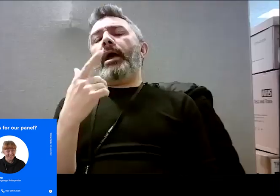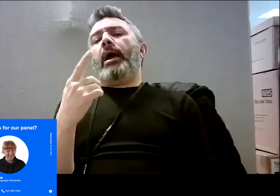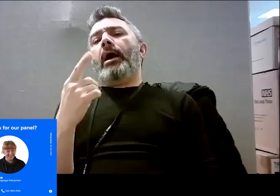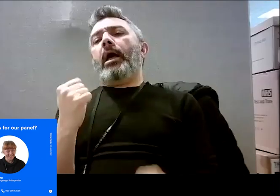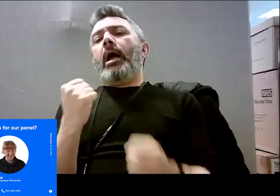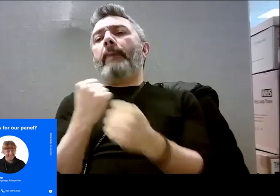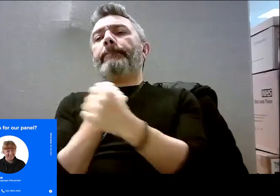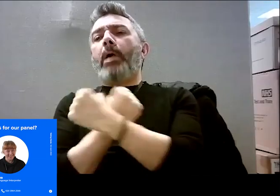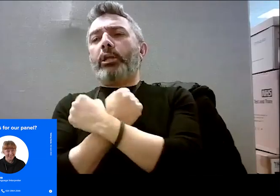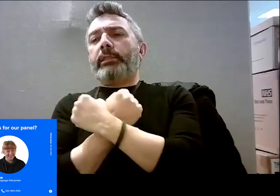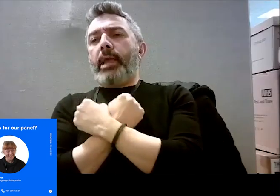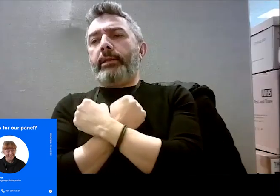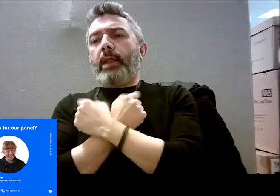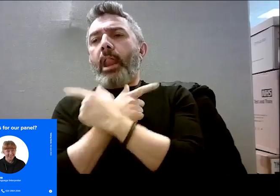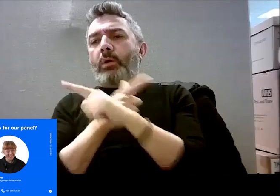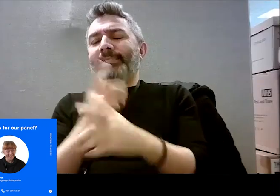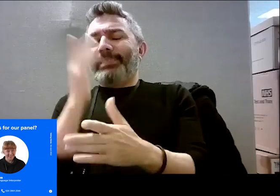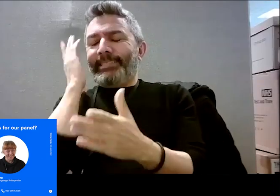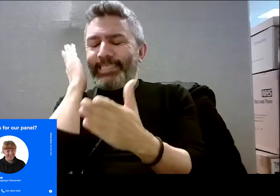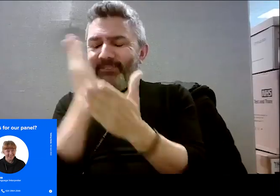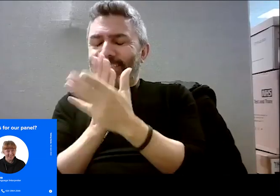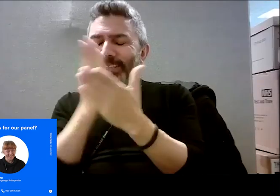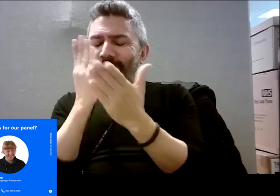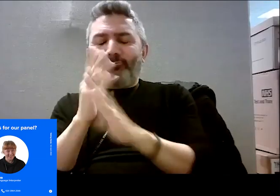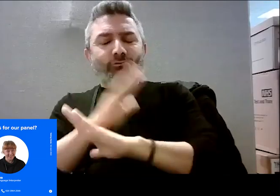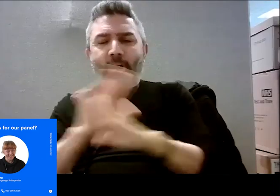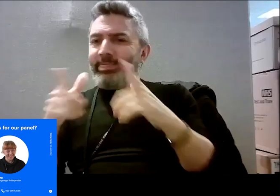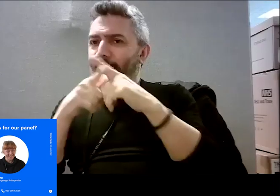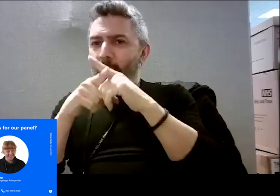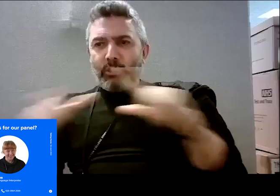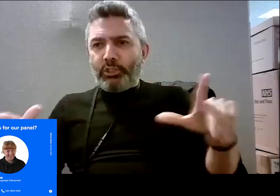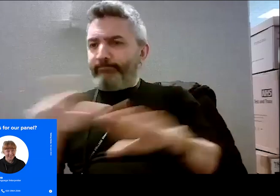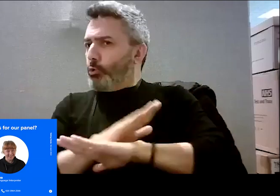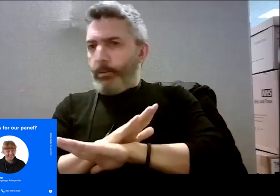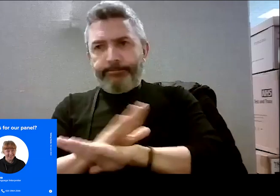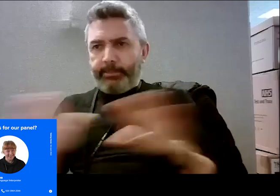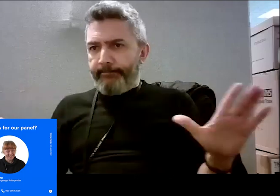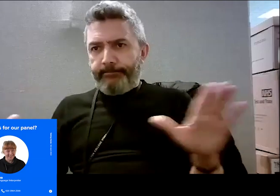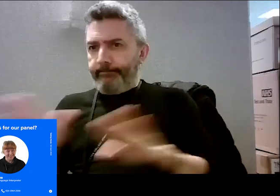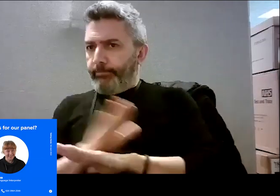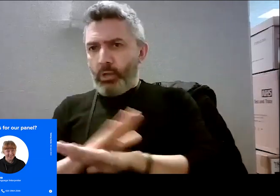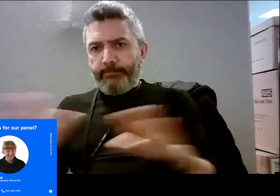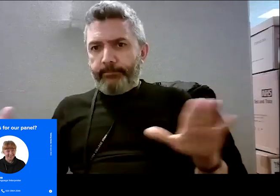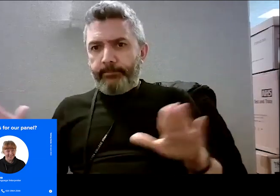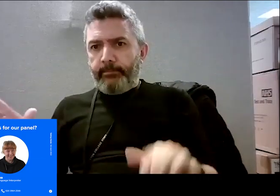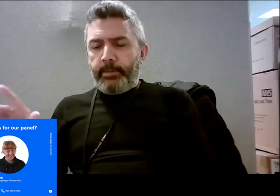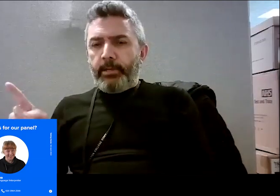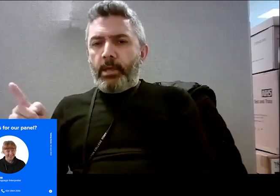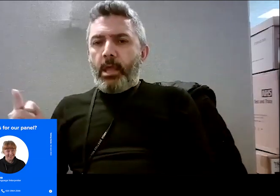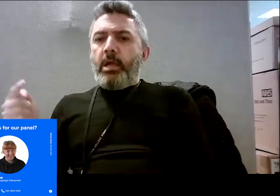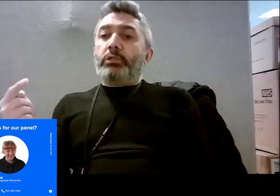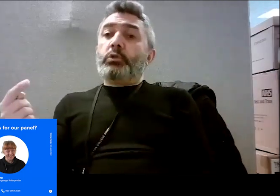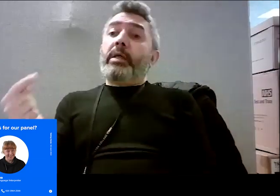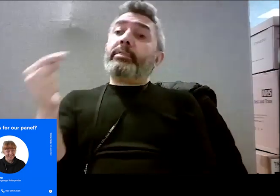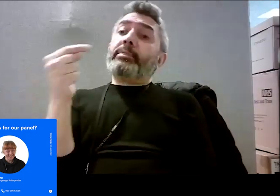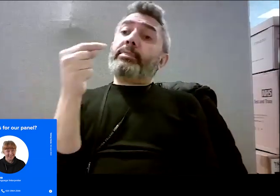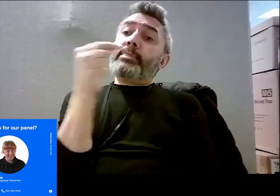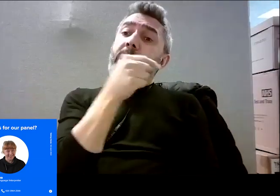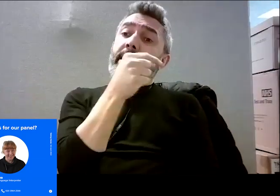yes. Makaton is not an actual language.